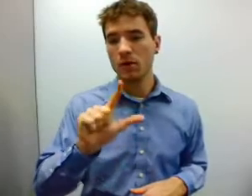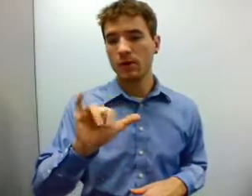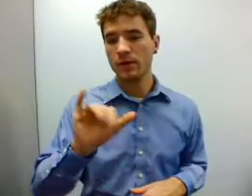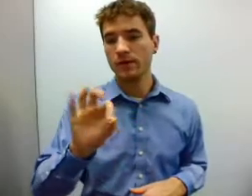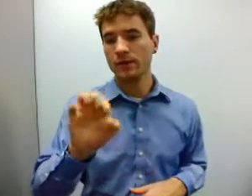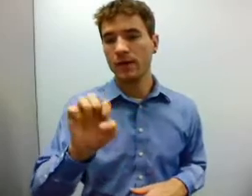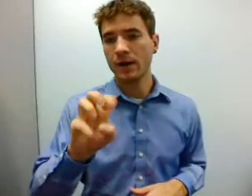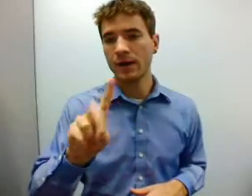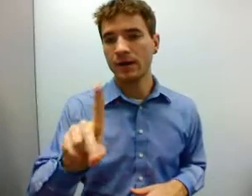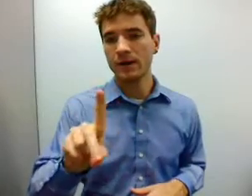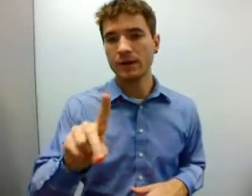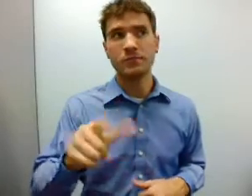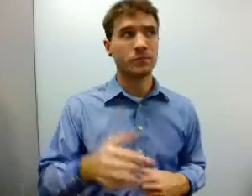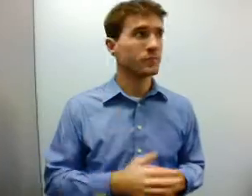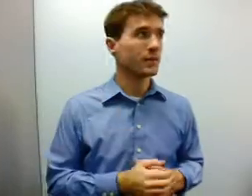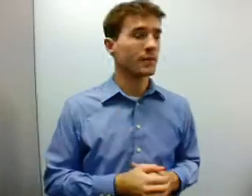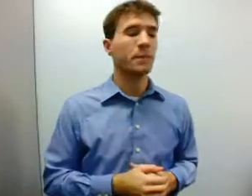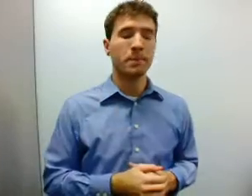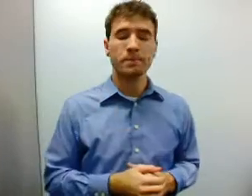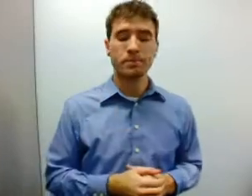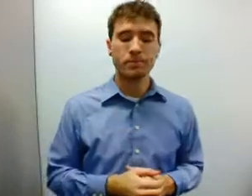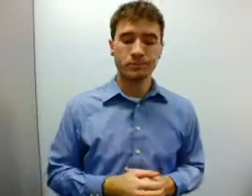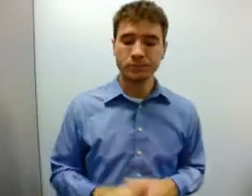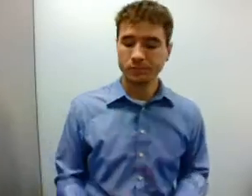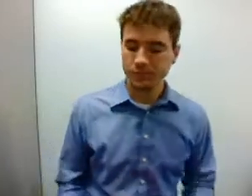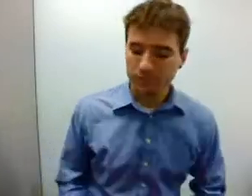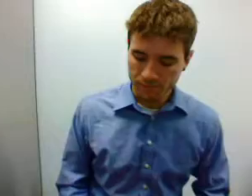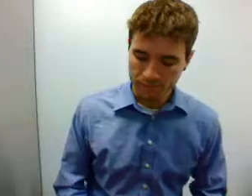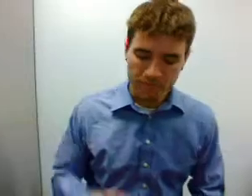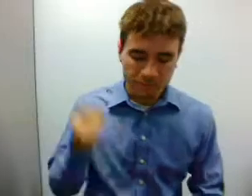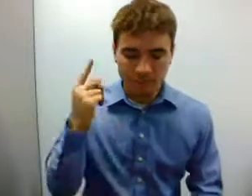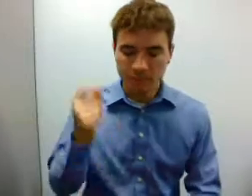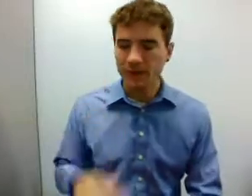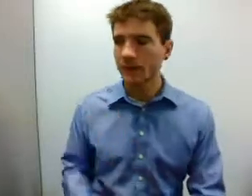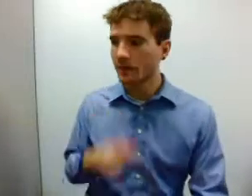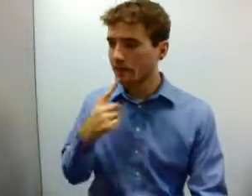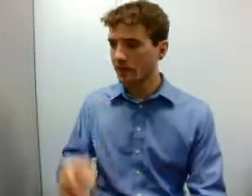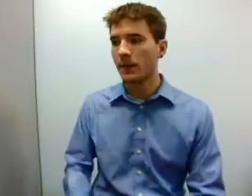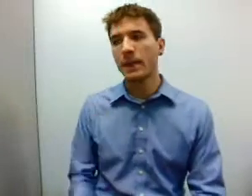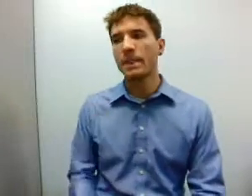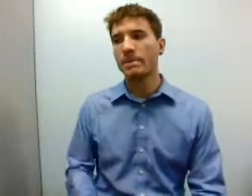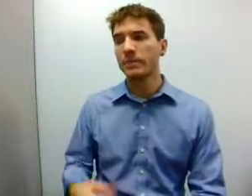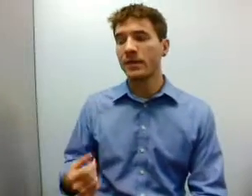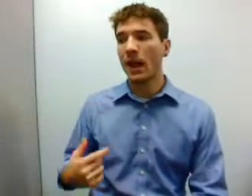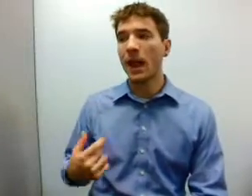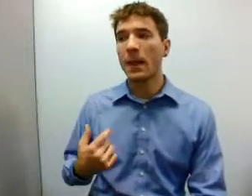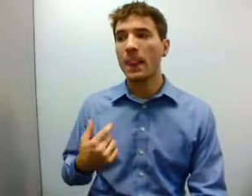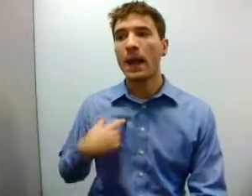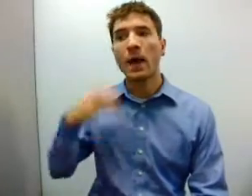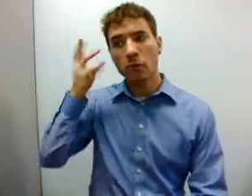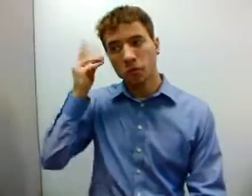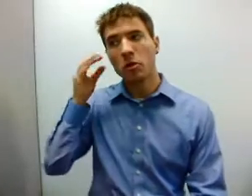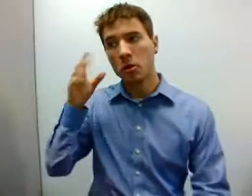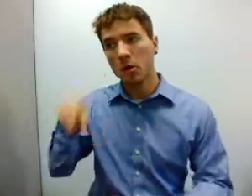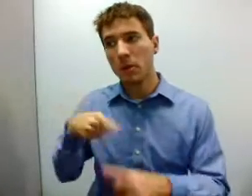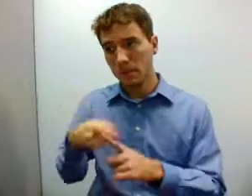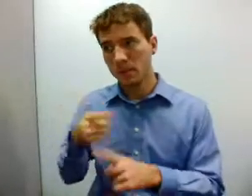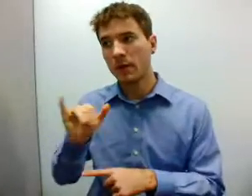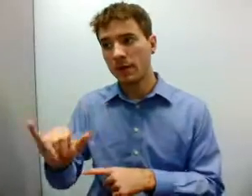that, and if I were in your shoes, I'd be asking the same question. And when I think about it, I can tell you for a fact, I'm looking to downshift, and I know this